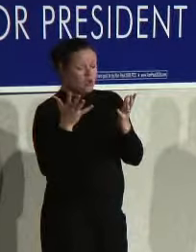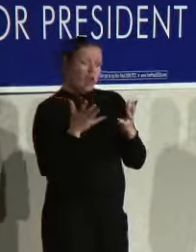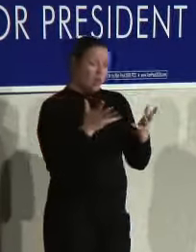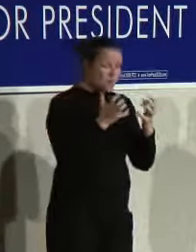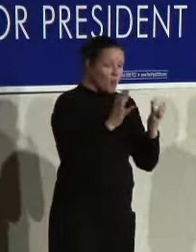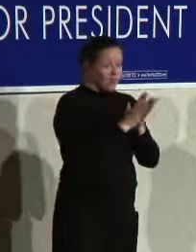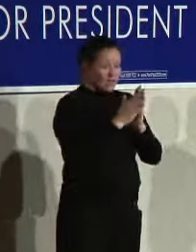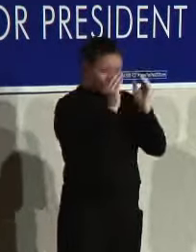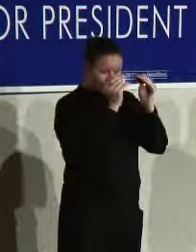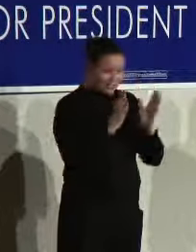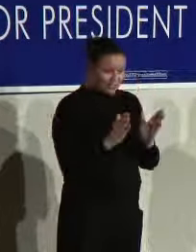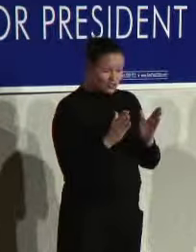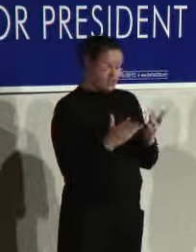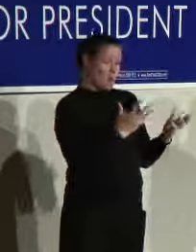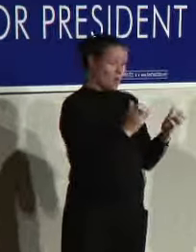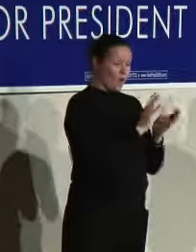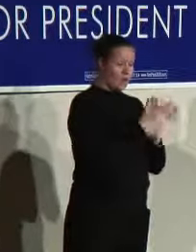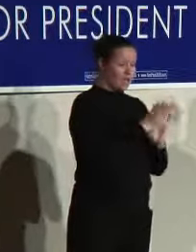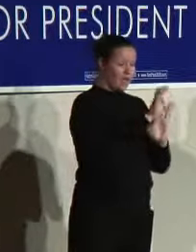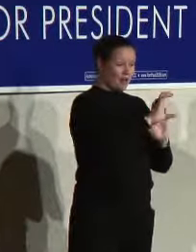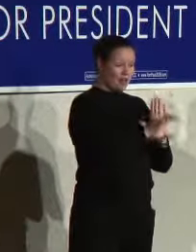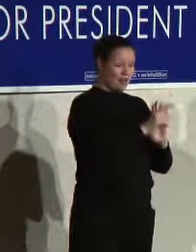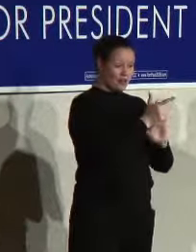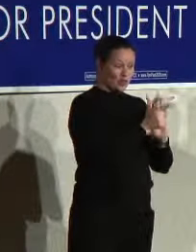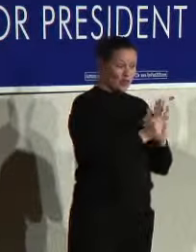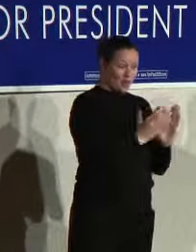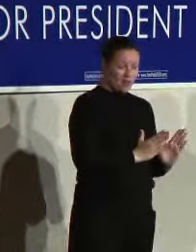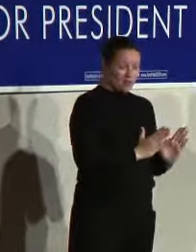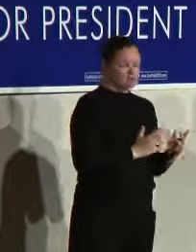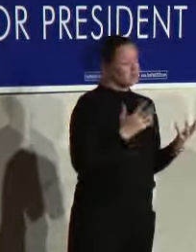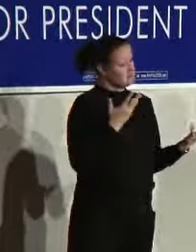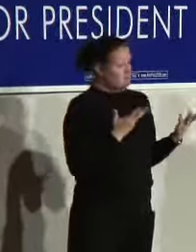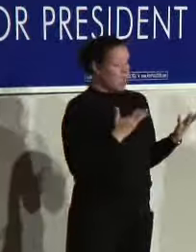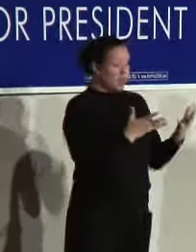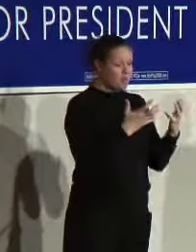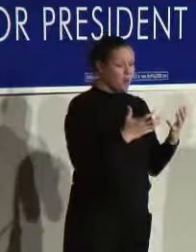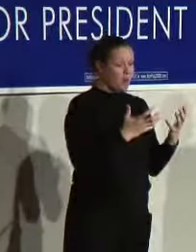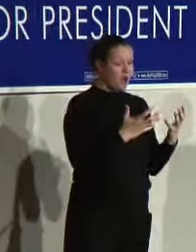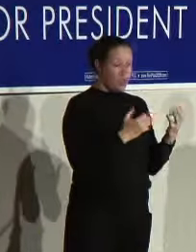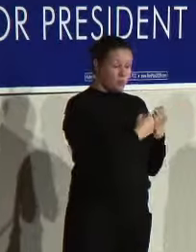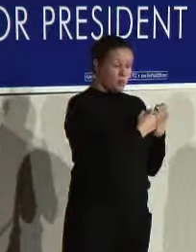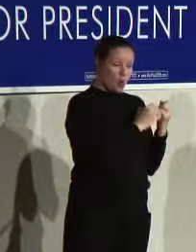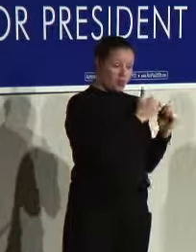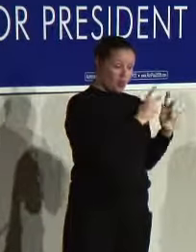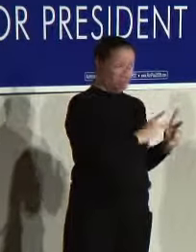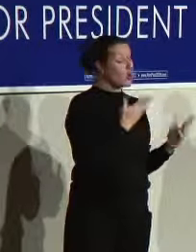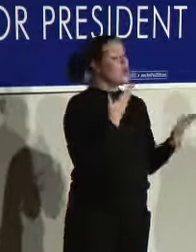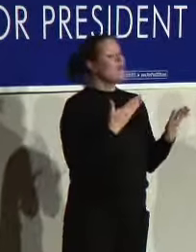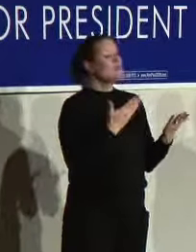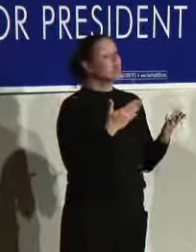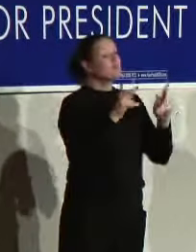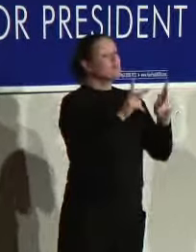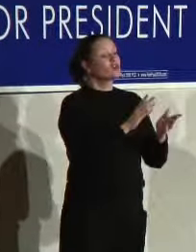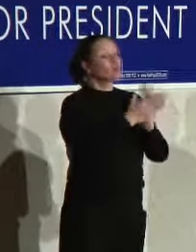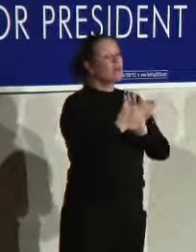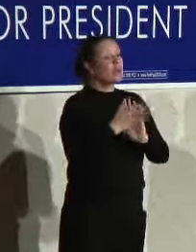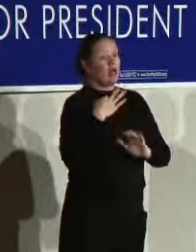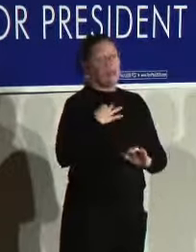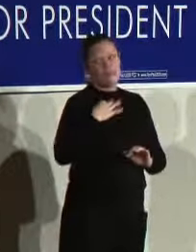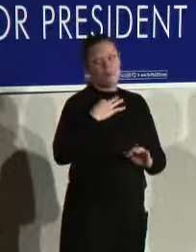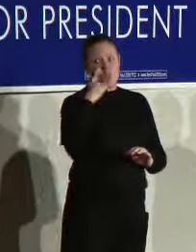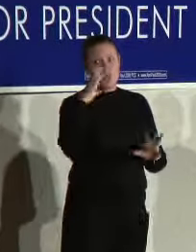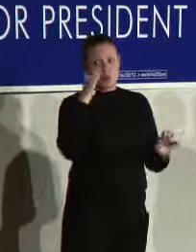teacher. They might want to be a constitutional lawyer. They might want to support another candidate. They might want to become a candidate. But to me, like